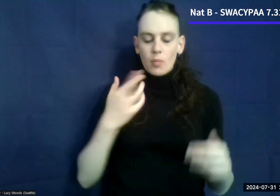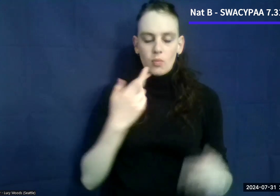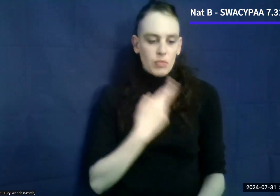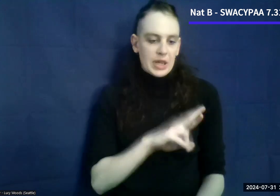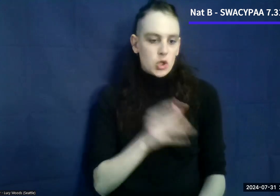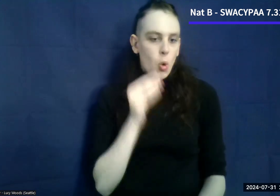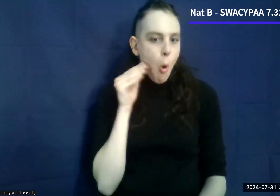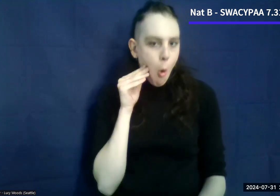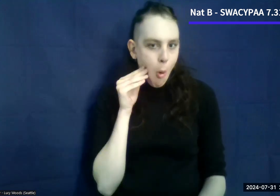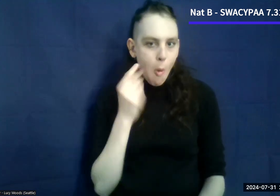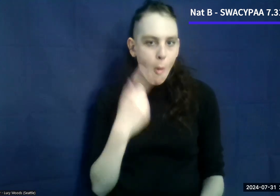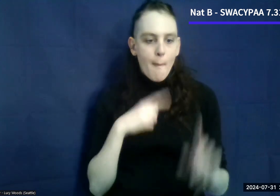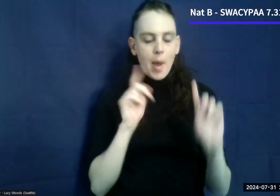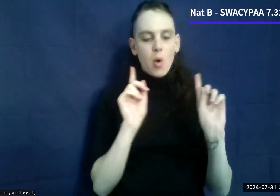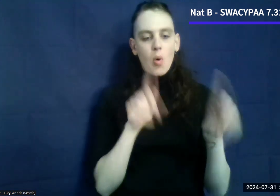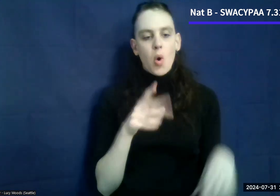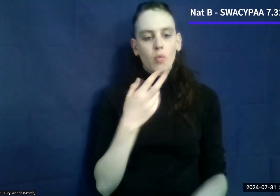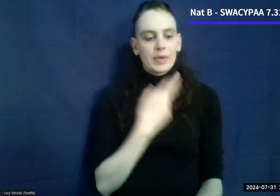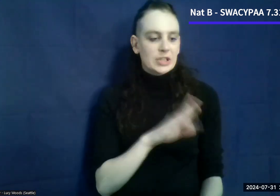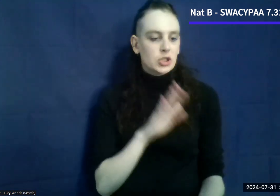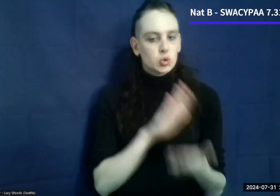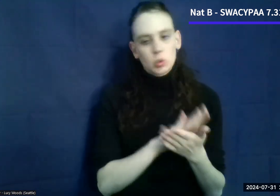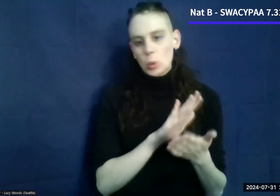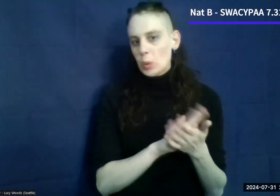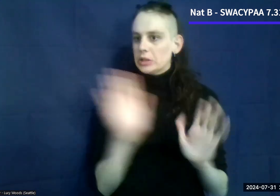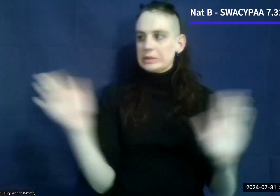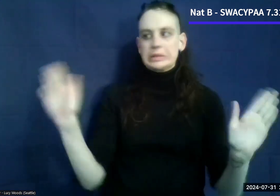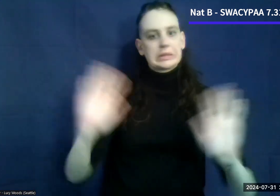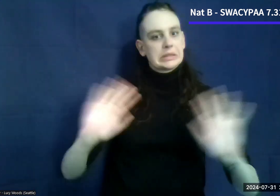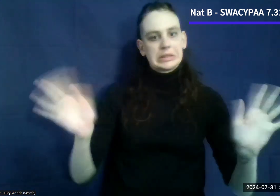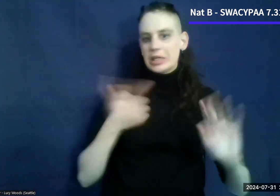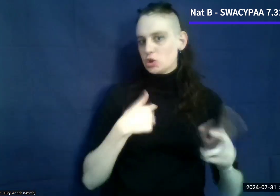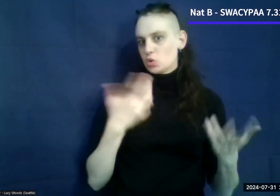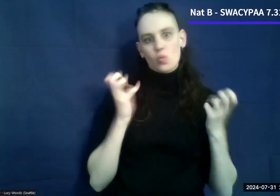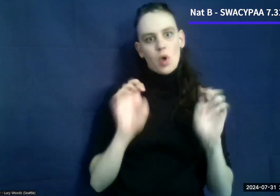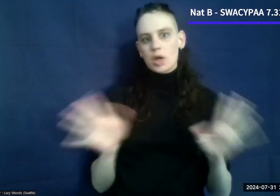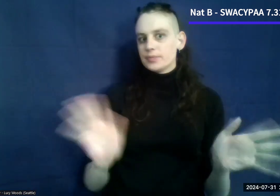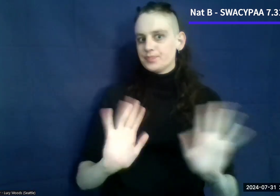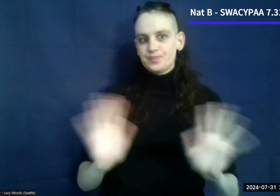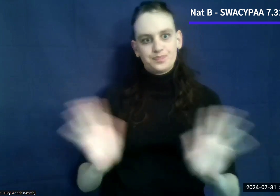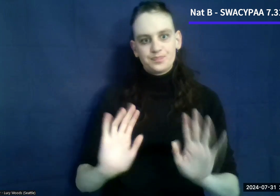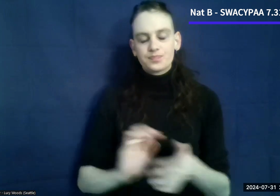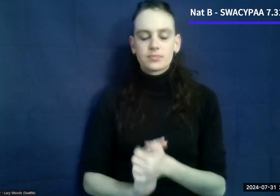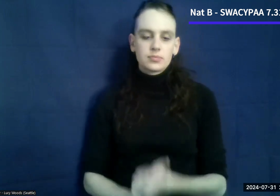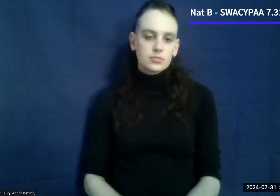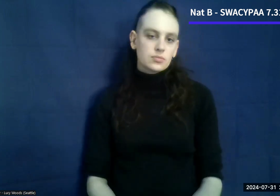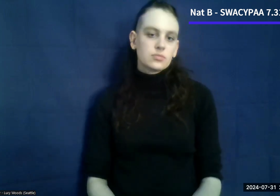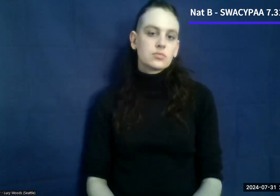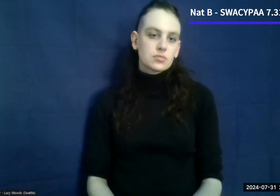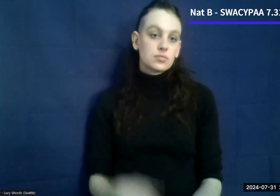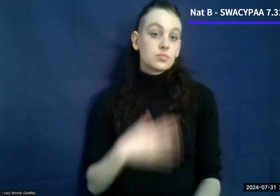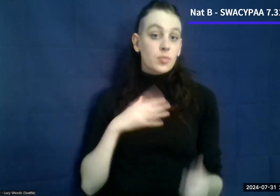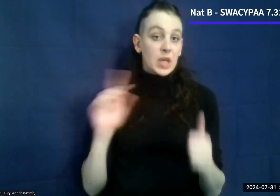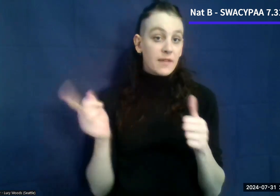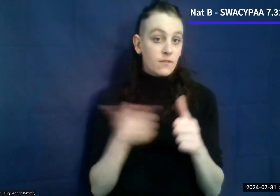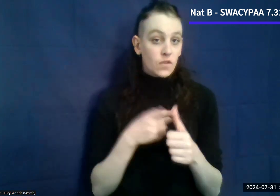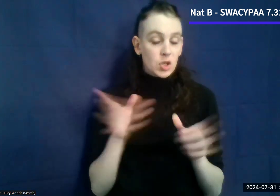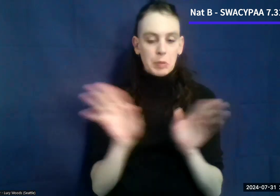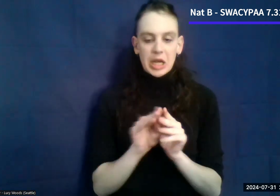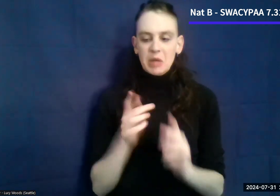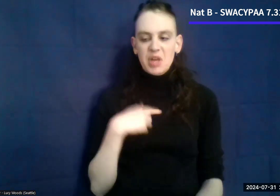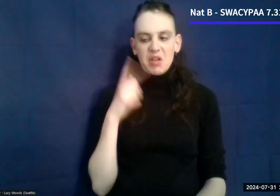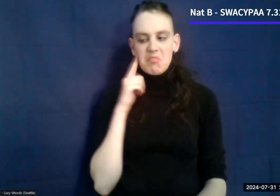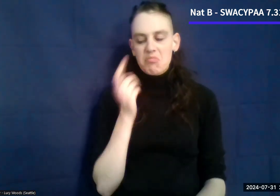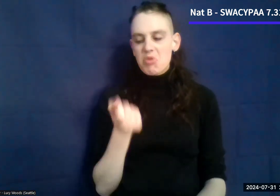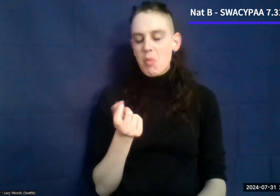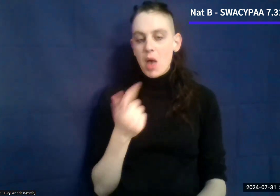for 13 years, and I was like, this is not the place to be. But my first meeting, I didn't hear much. I did raise